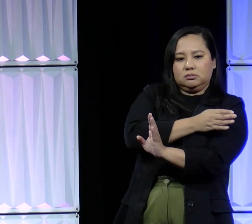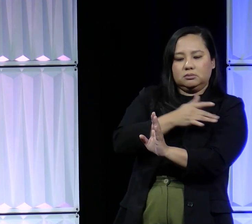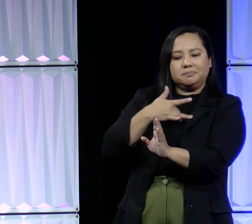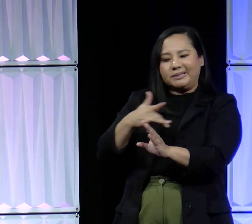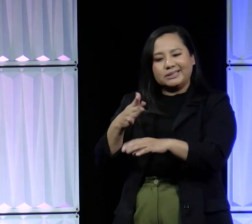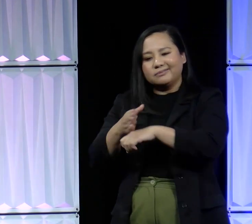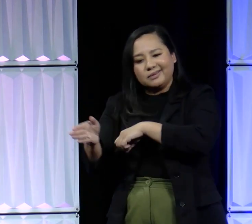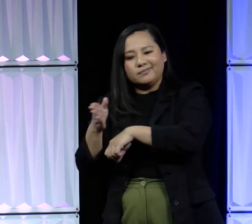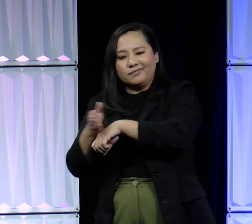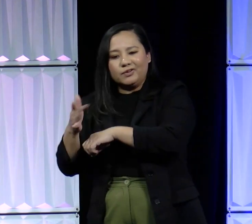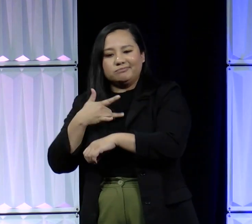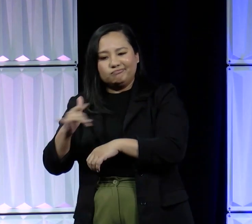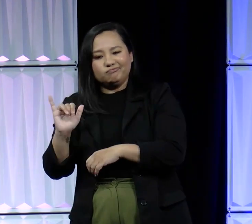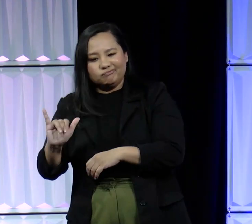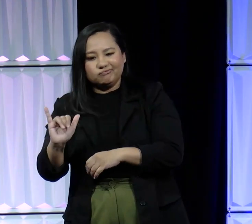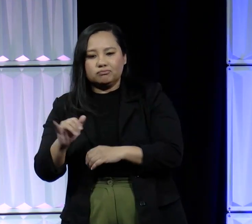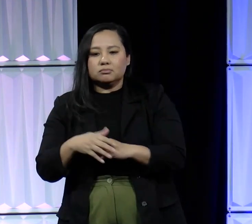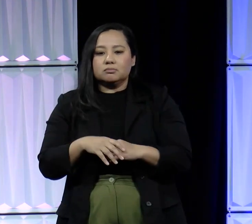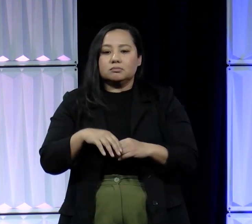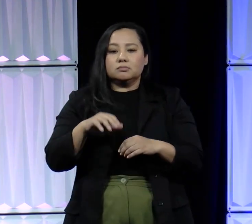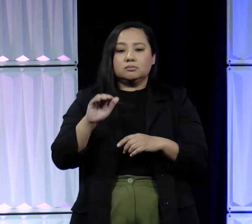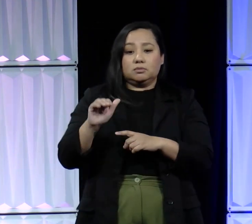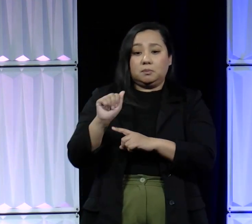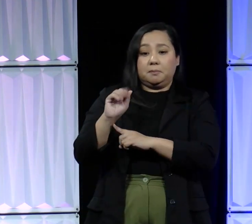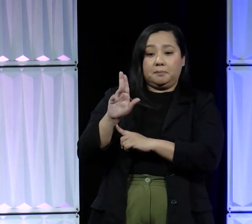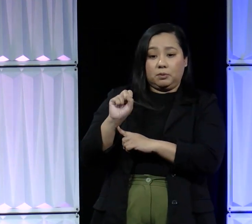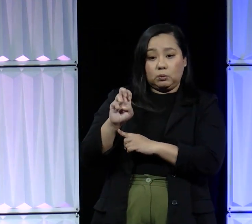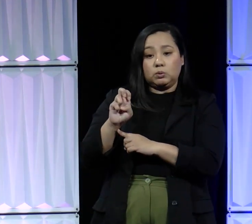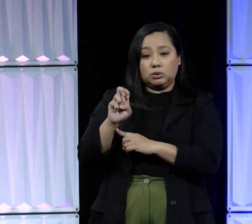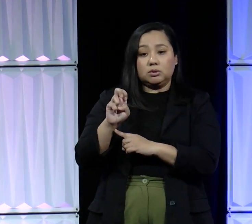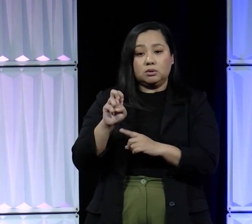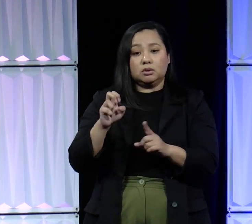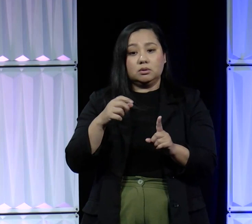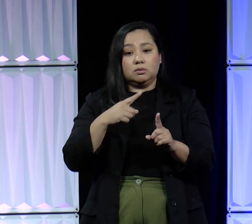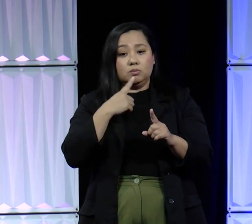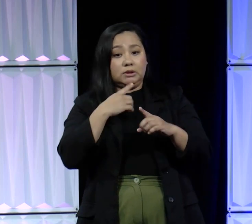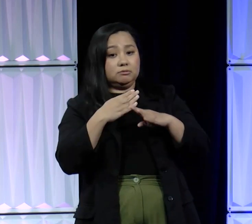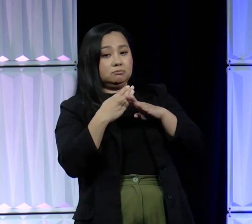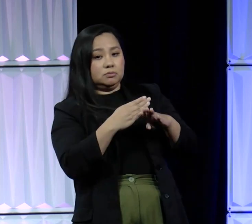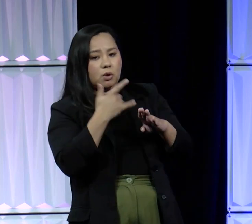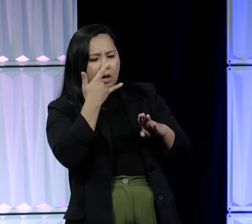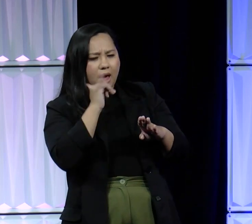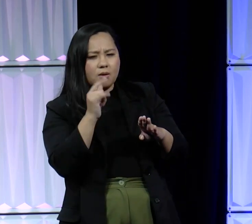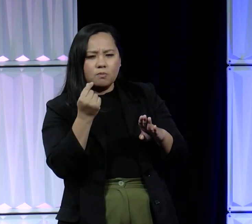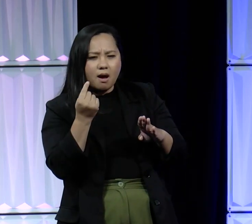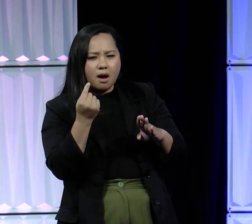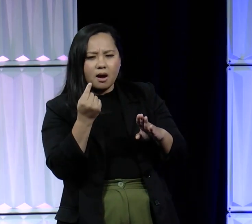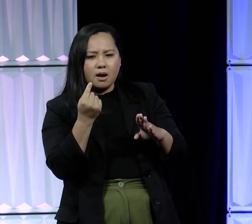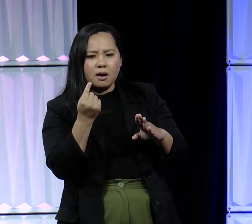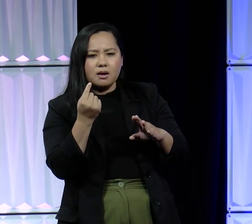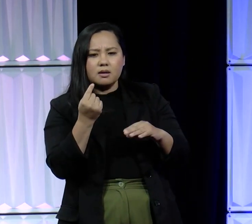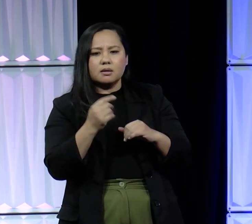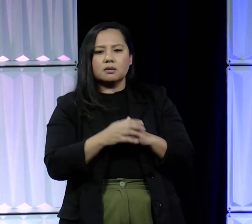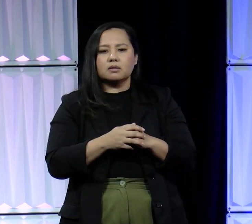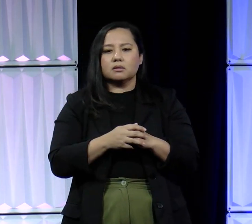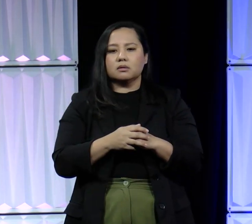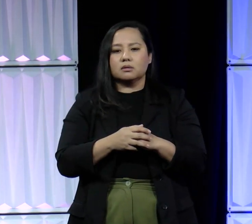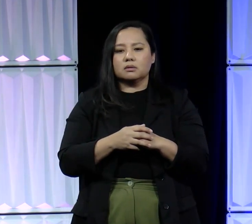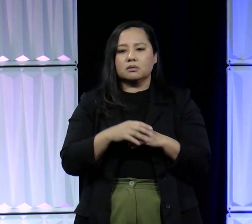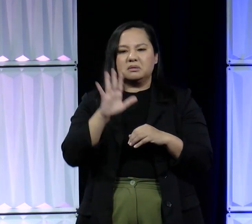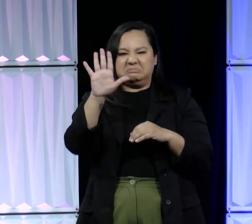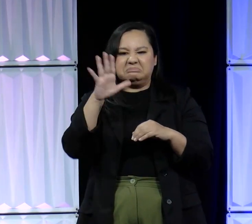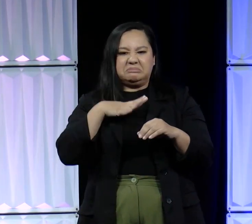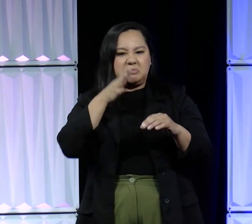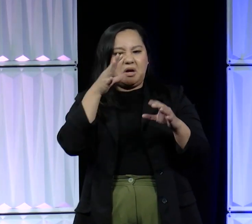I'm going to lead you through a few scenarios of what is now and what could be. Number one, what